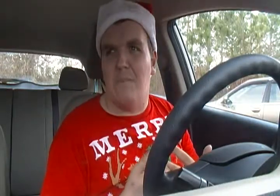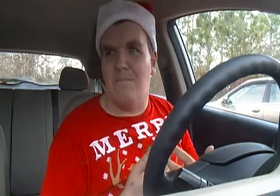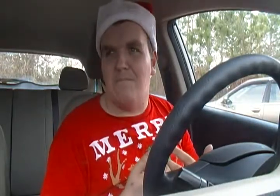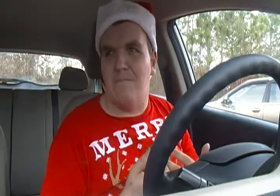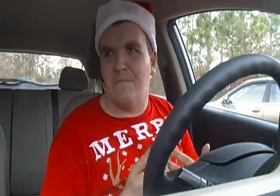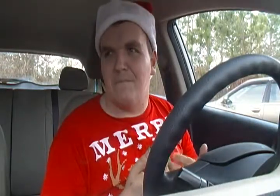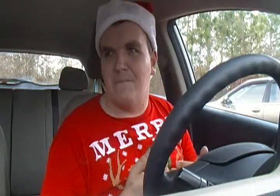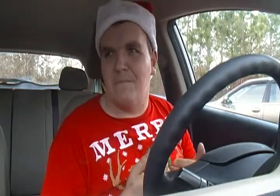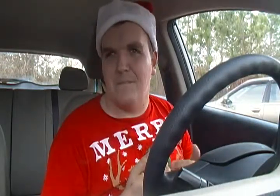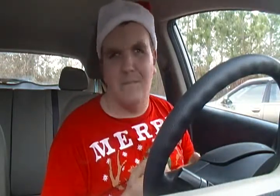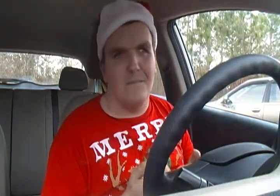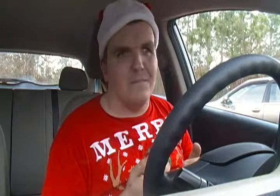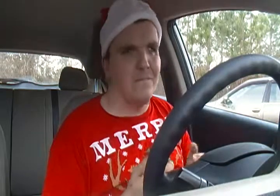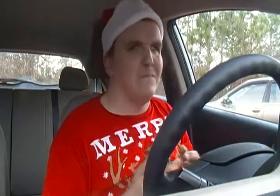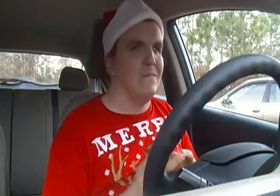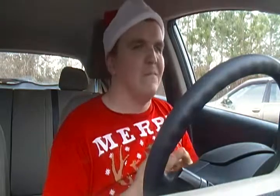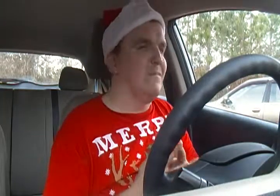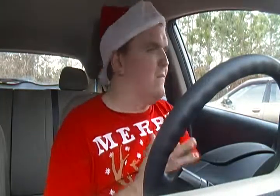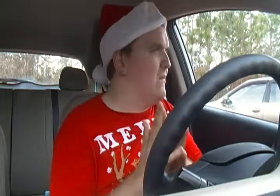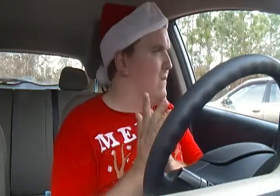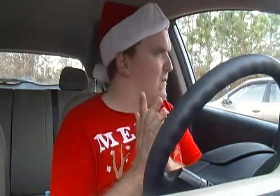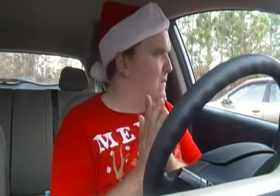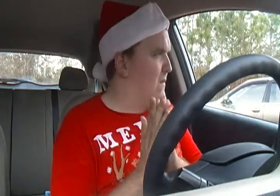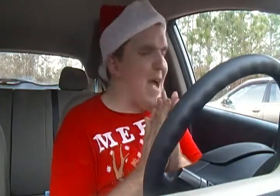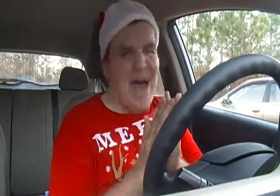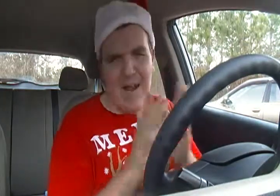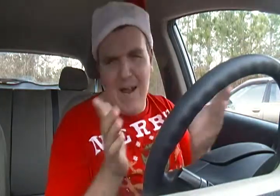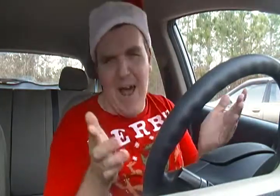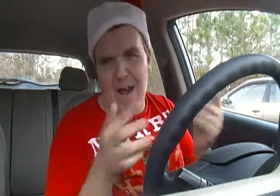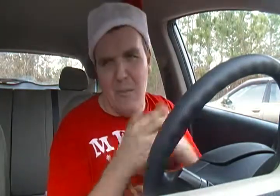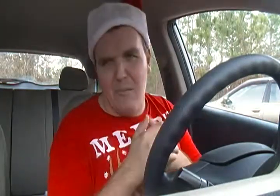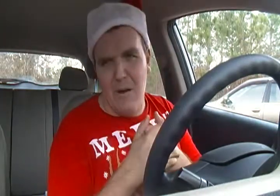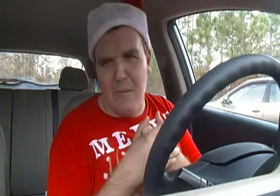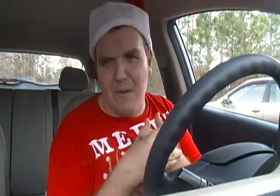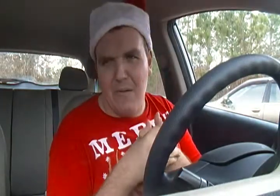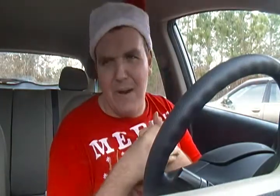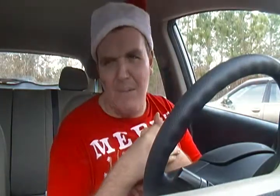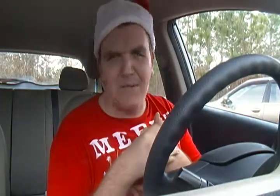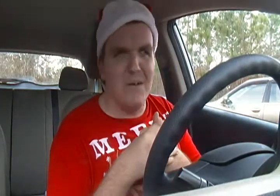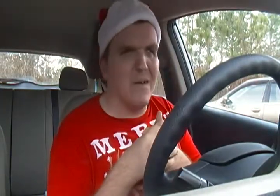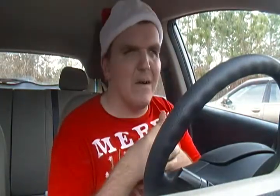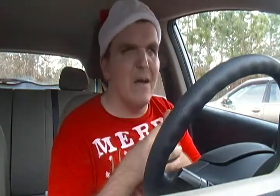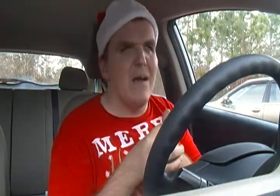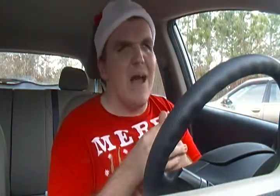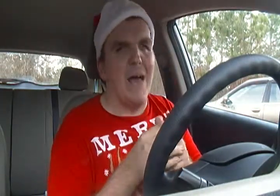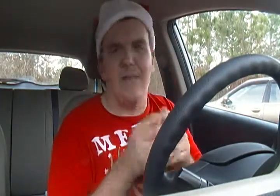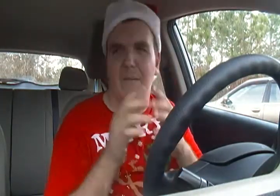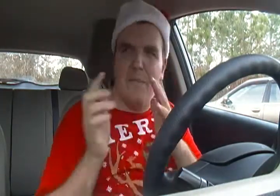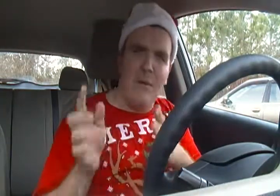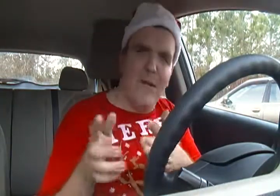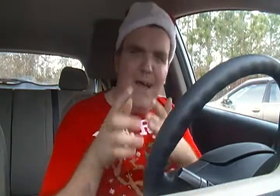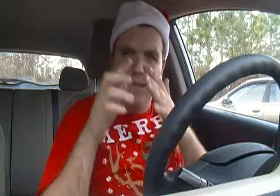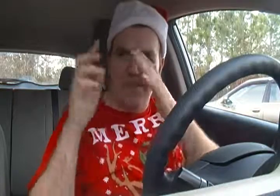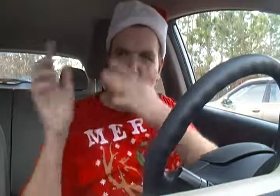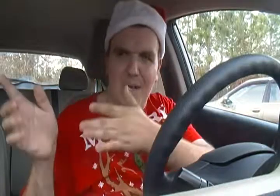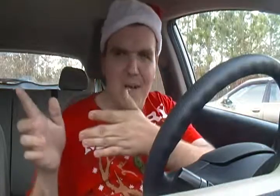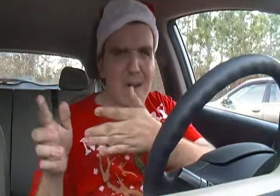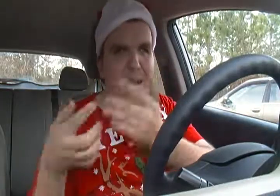um yeah i got a red rider bb gun when i was younger i love the movie i love the gun